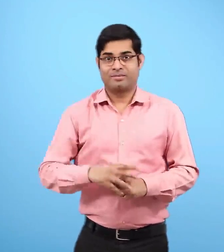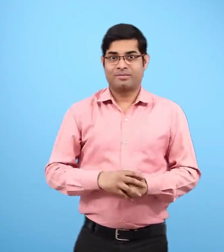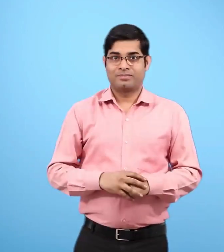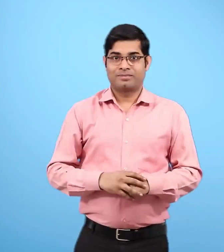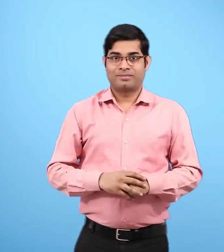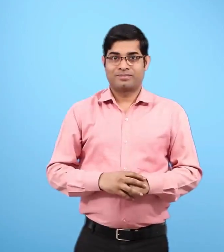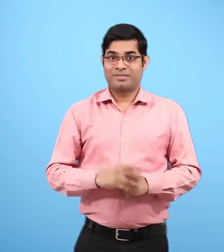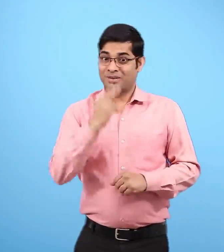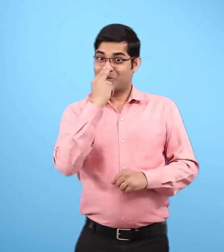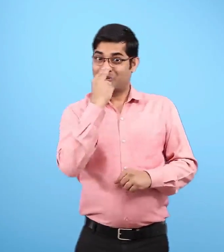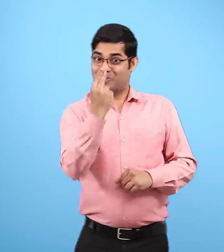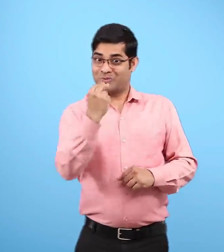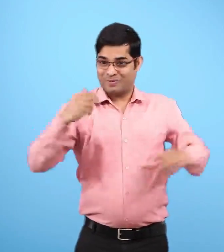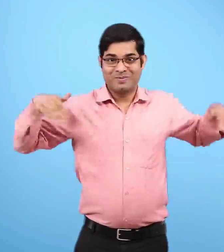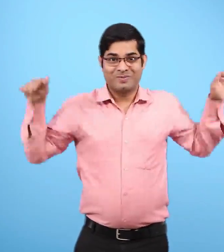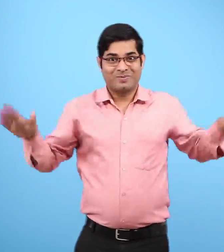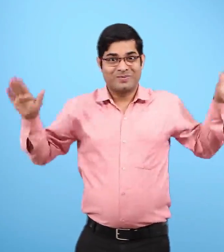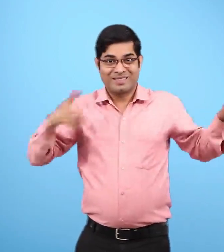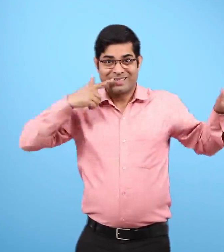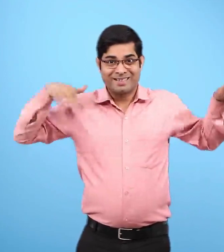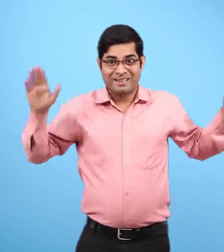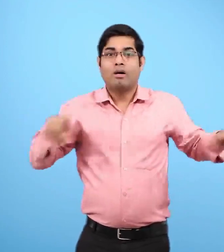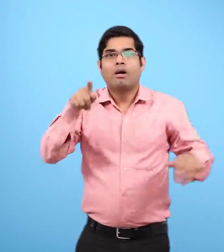Animal 2. Swan.